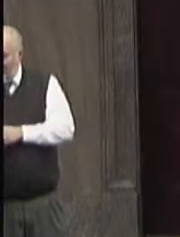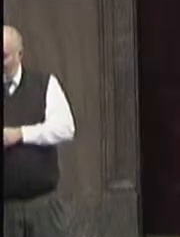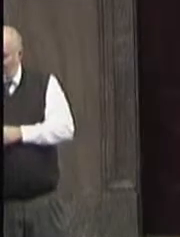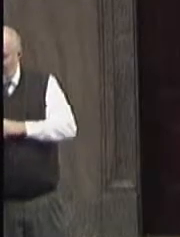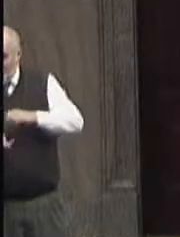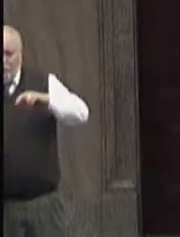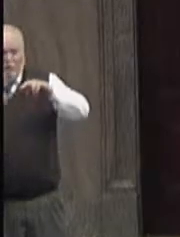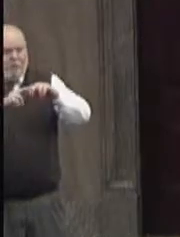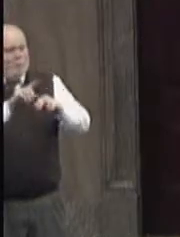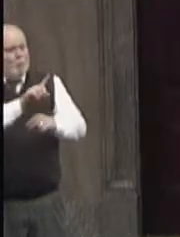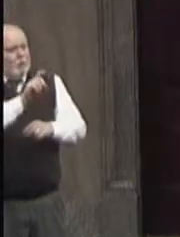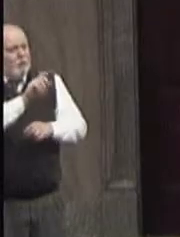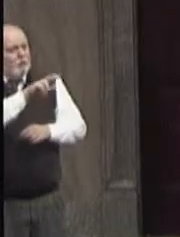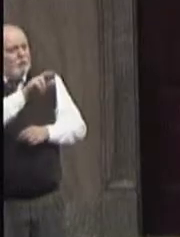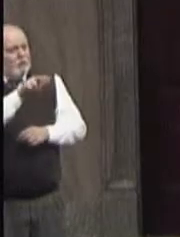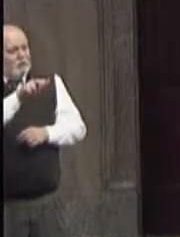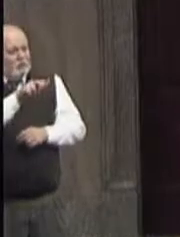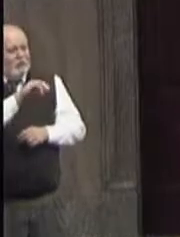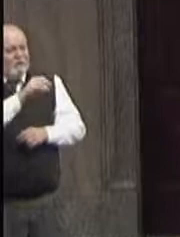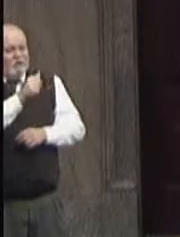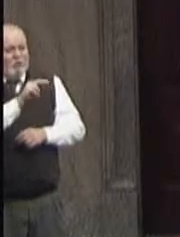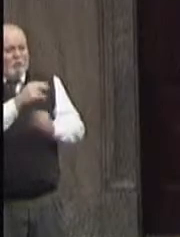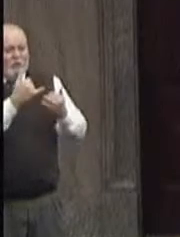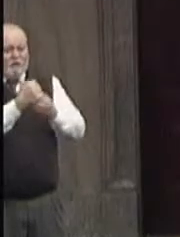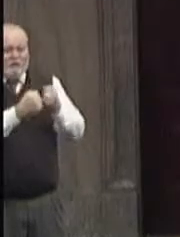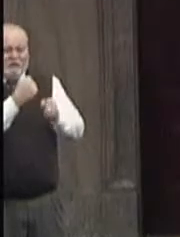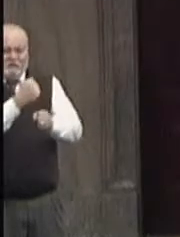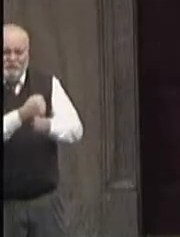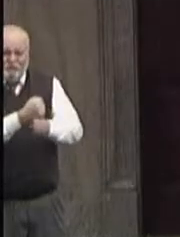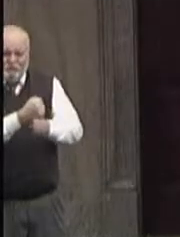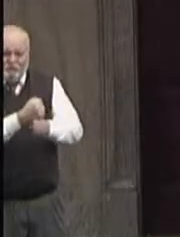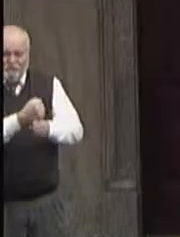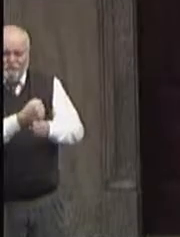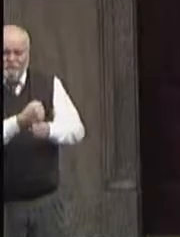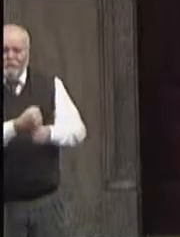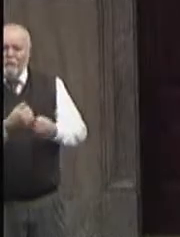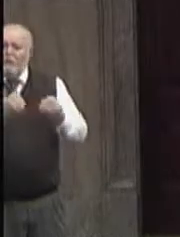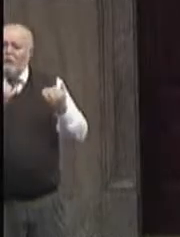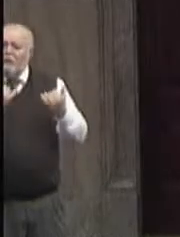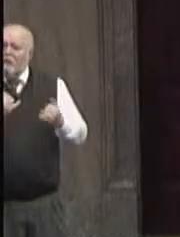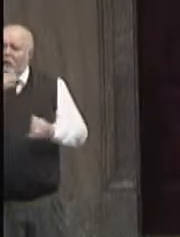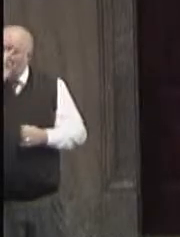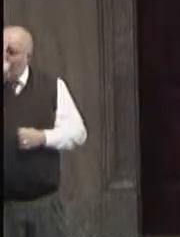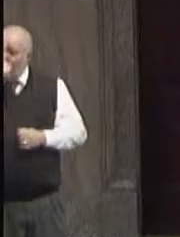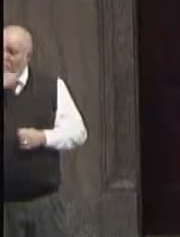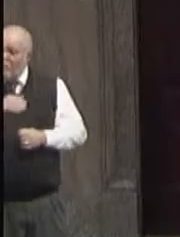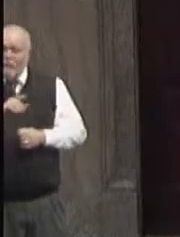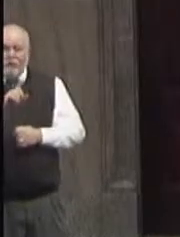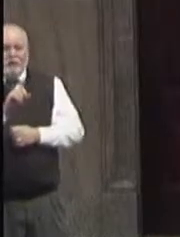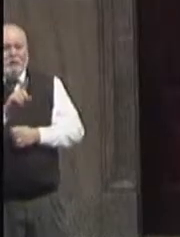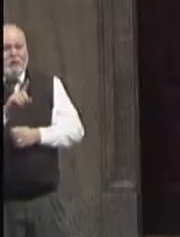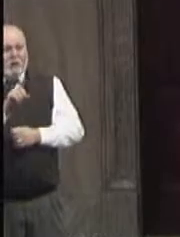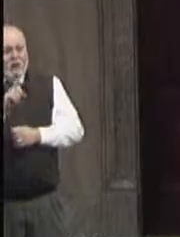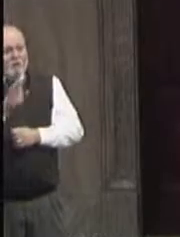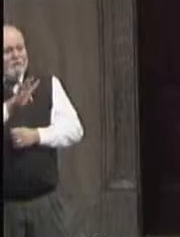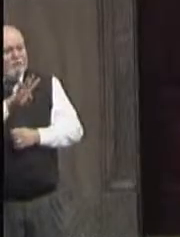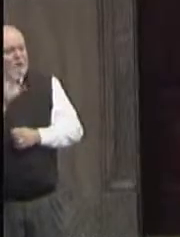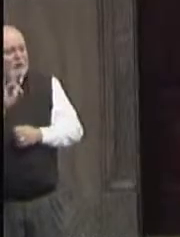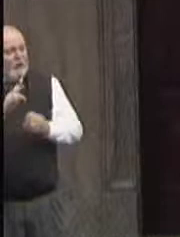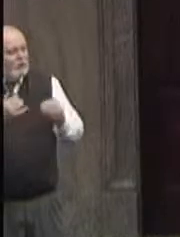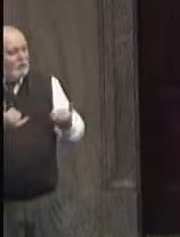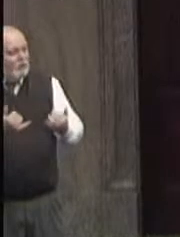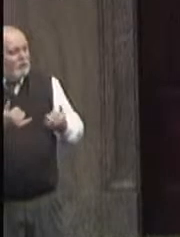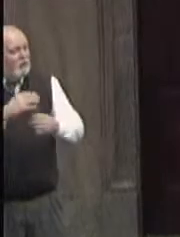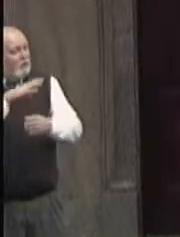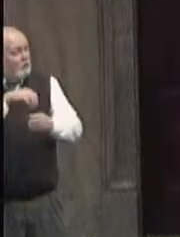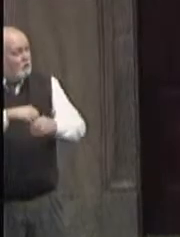to 133 in January of this year. And we now know that it is 148 currently. This